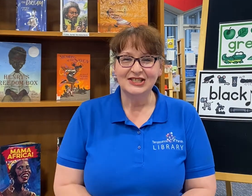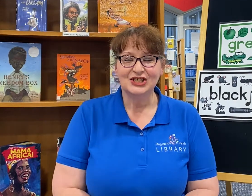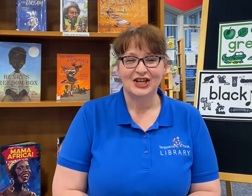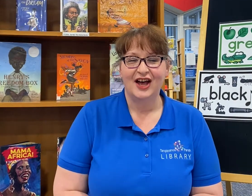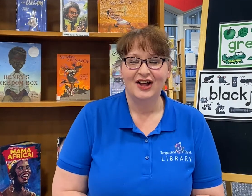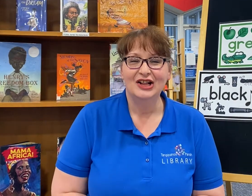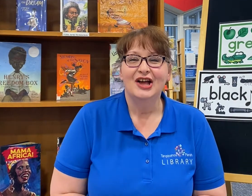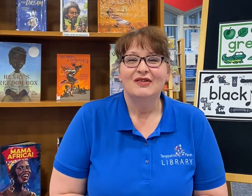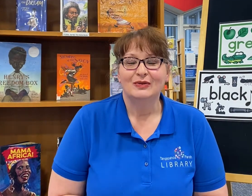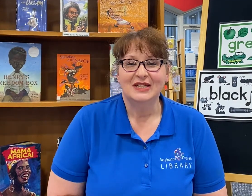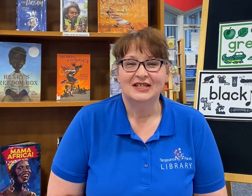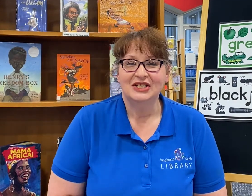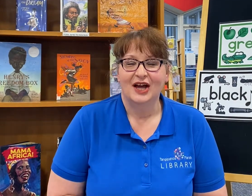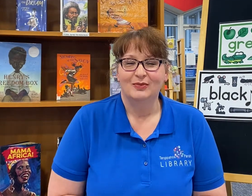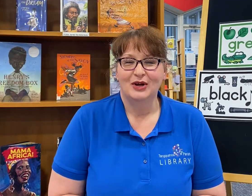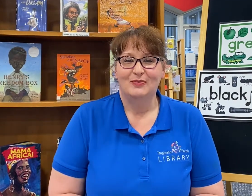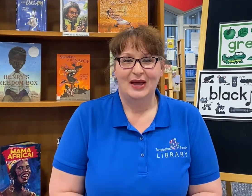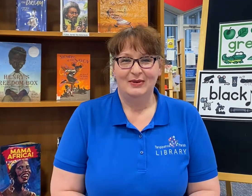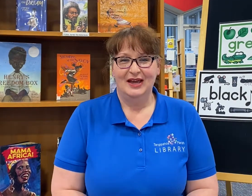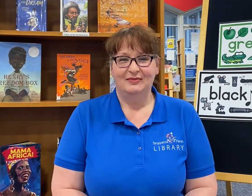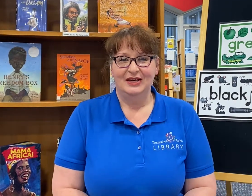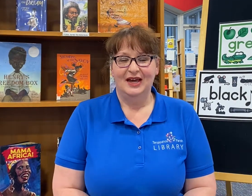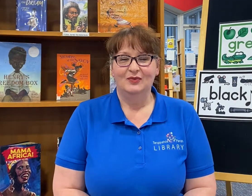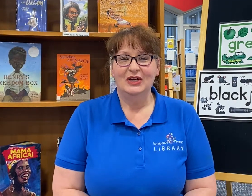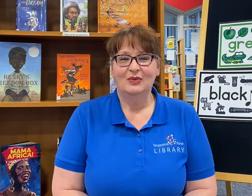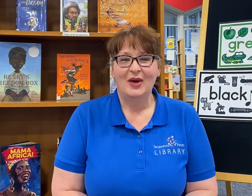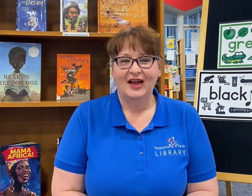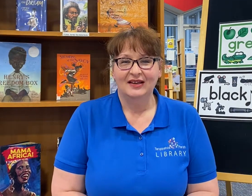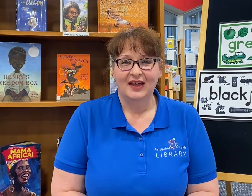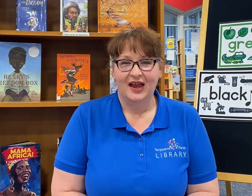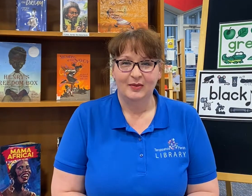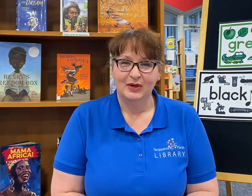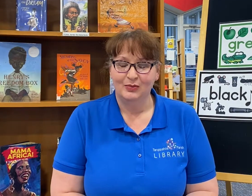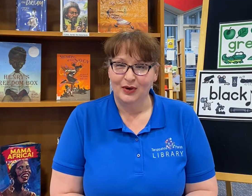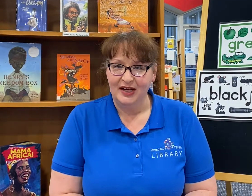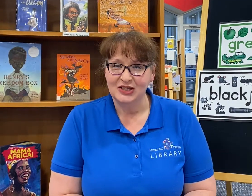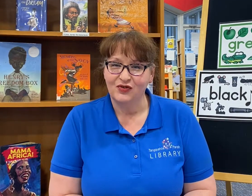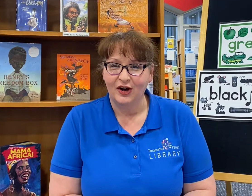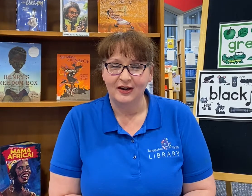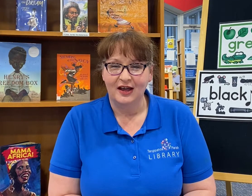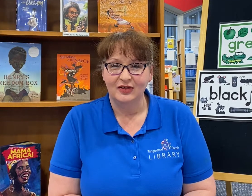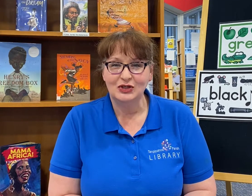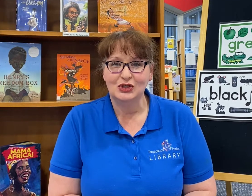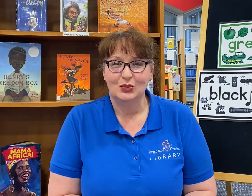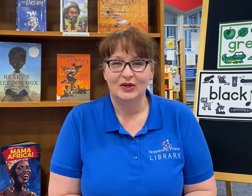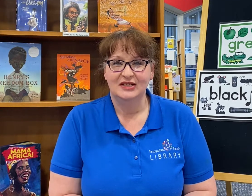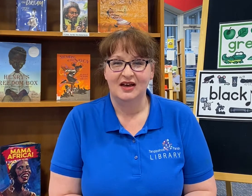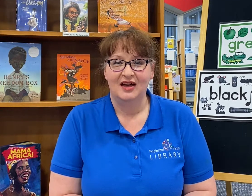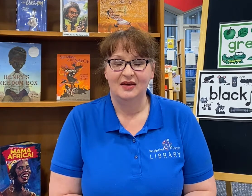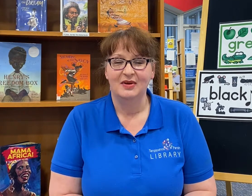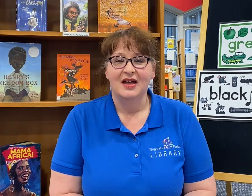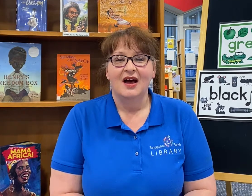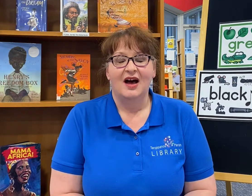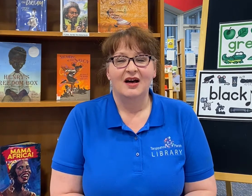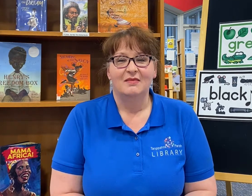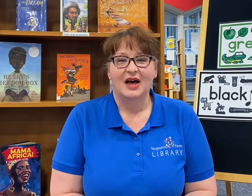it's Shell from Tangi Library, Baby and Me, and we are back in the Hammond Branch for another story time. I am